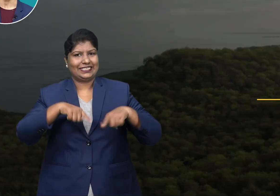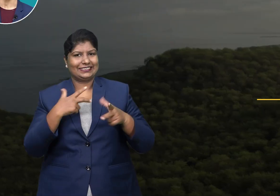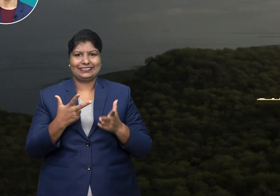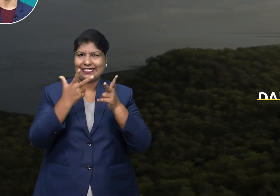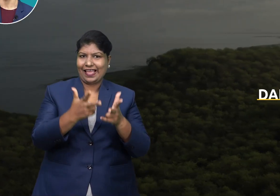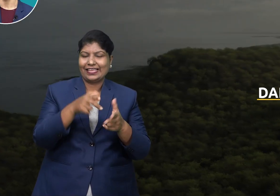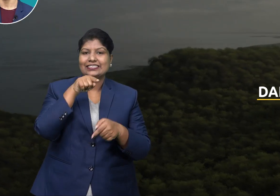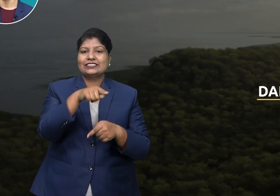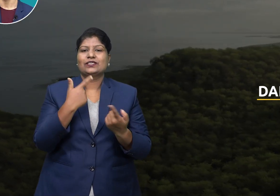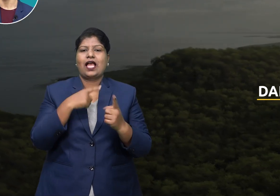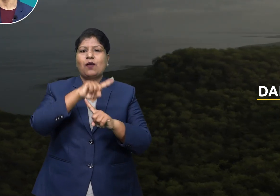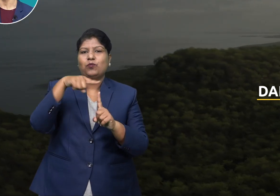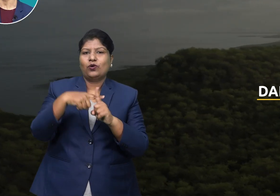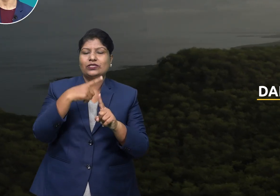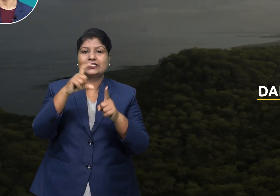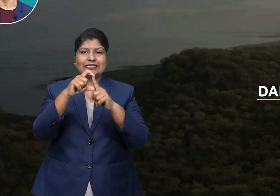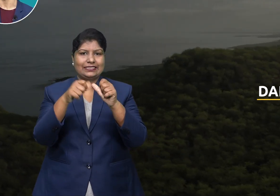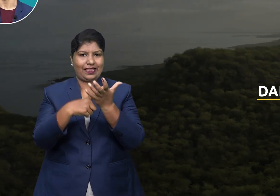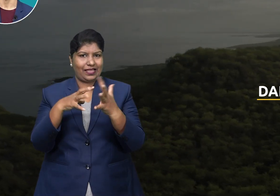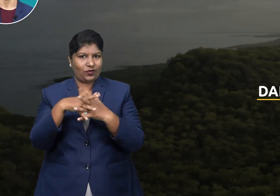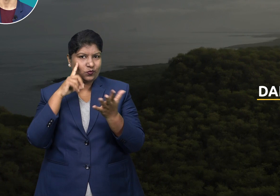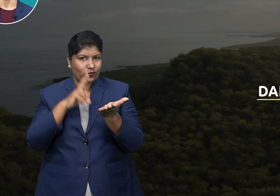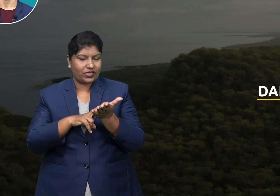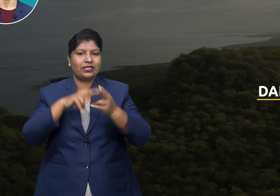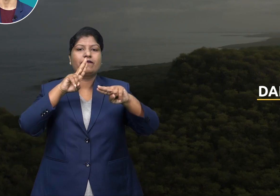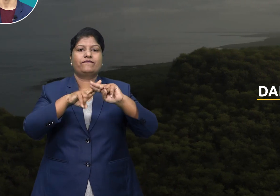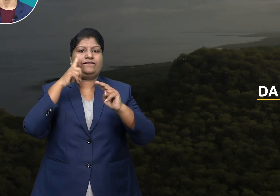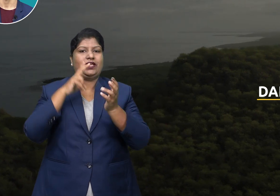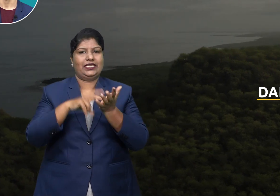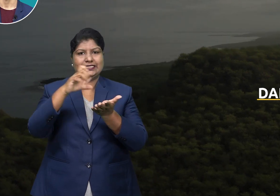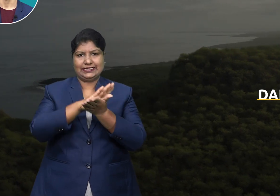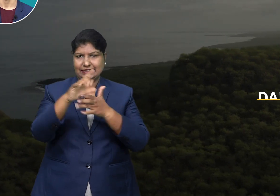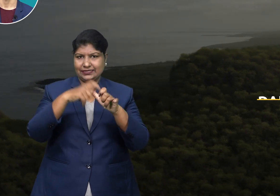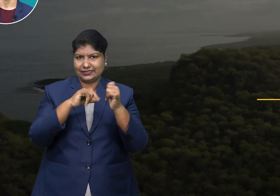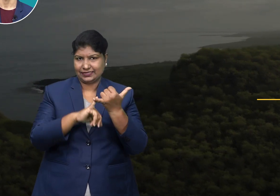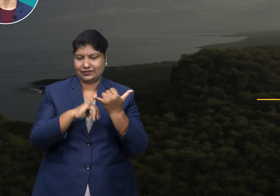Let me tell you about Darwin's finches.